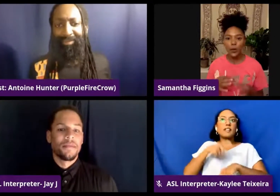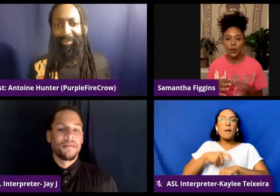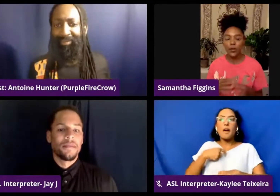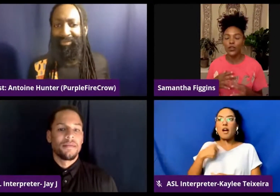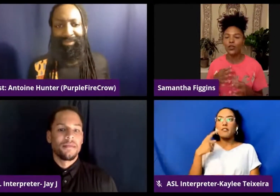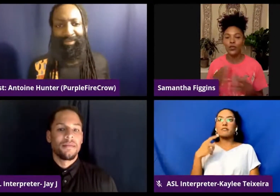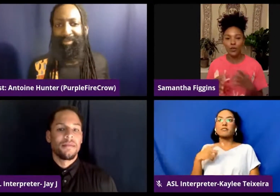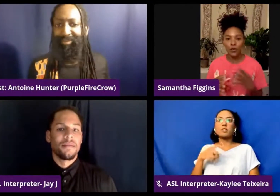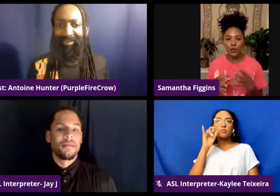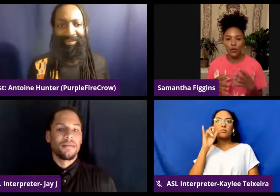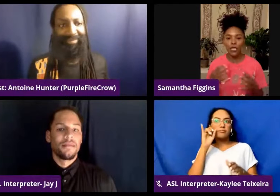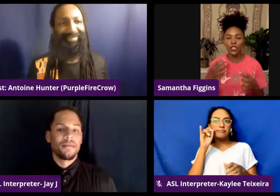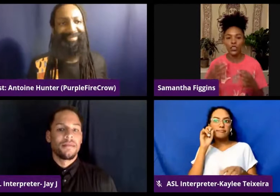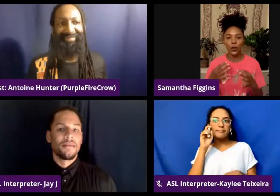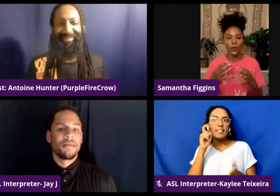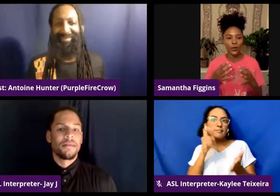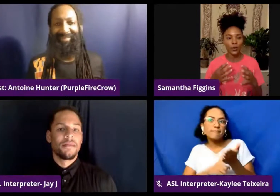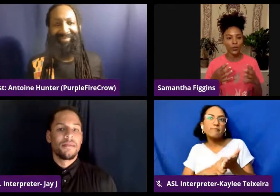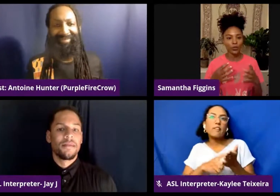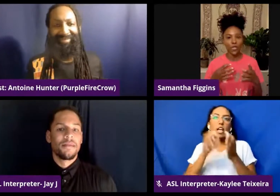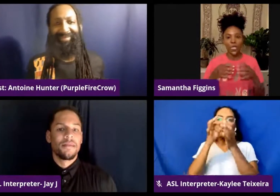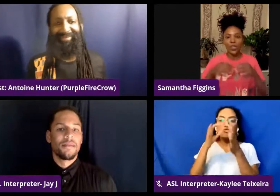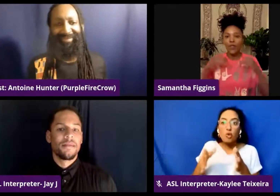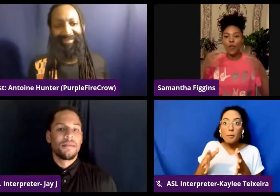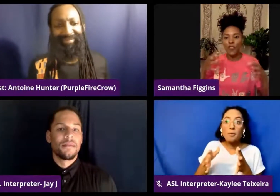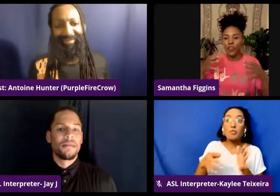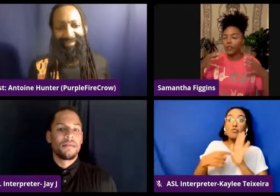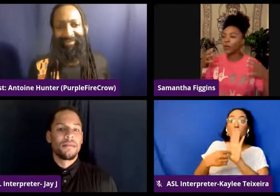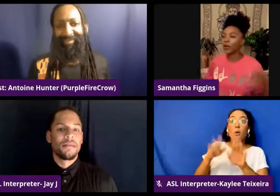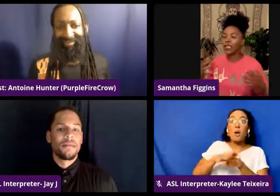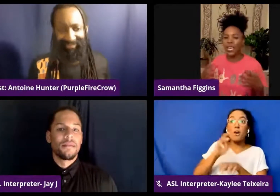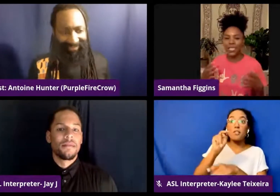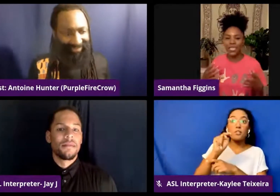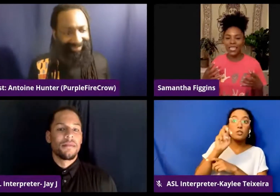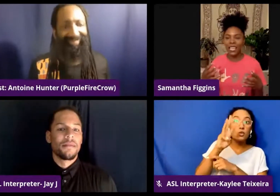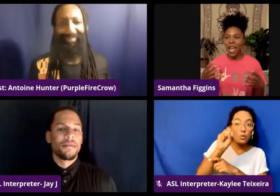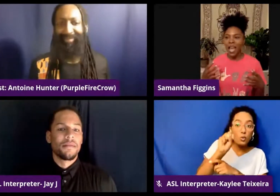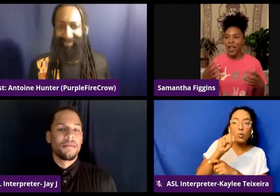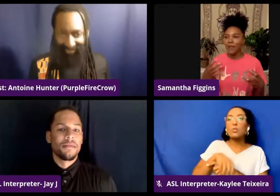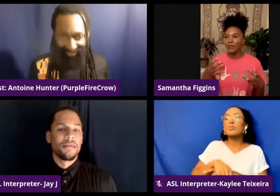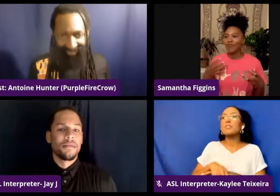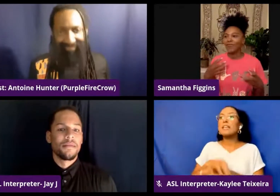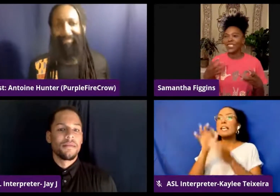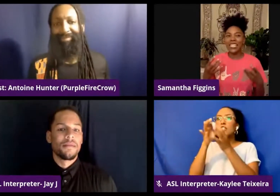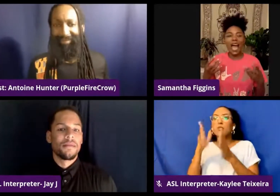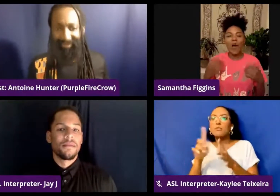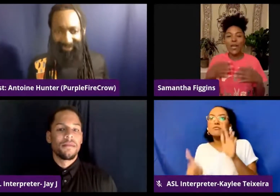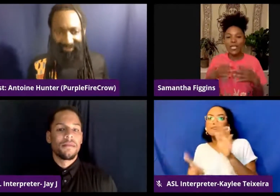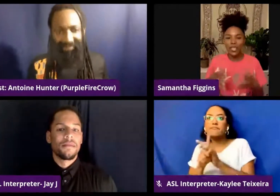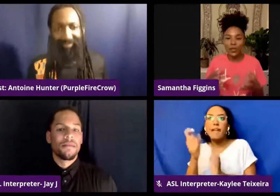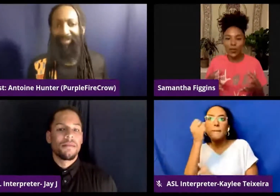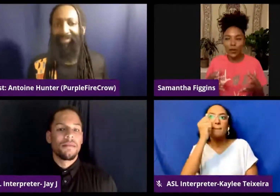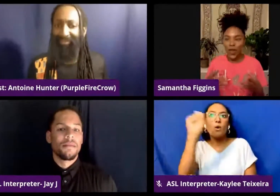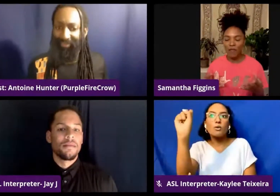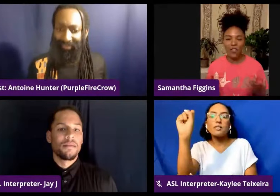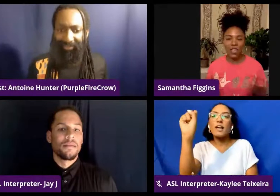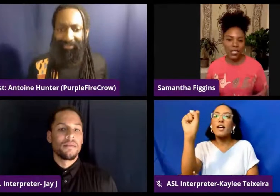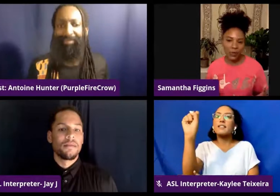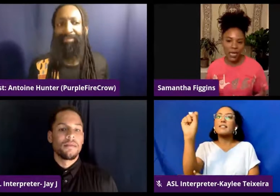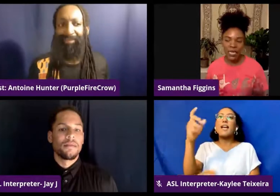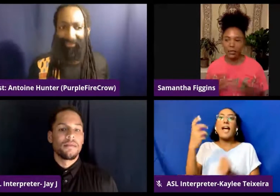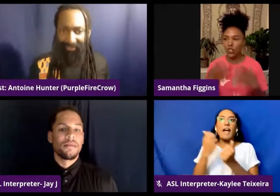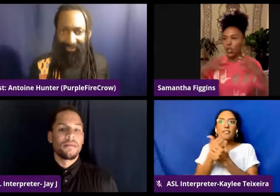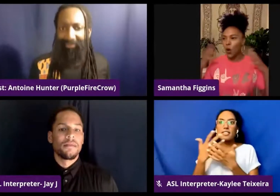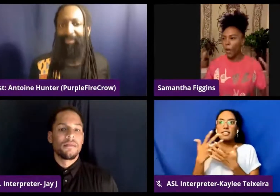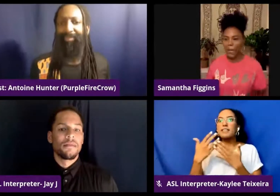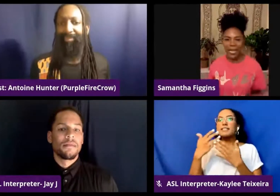lot of interpreters on the news and interpreters really in the forefront of the protest, and just how accessible everything